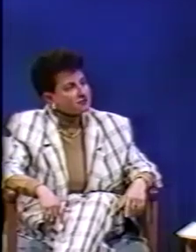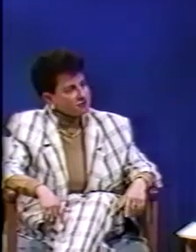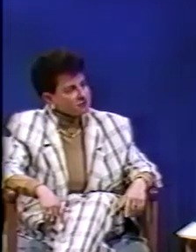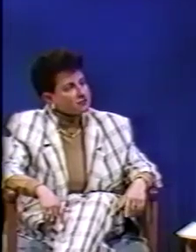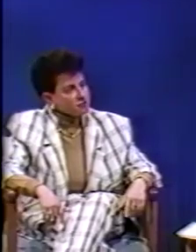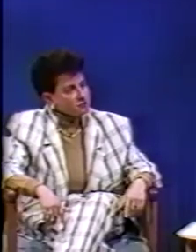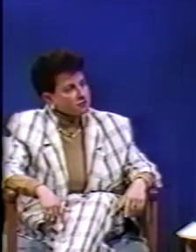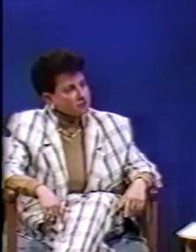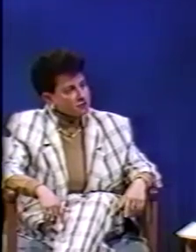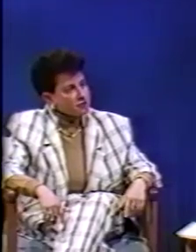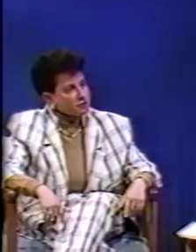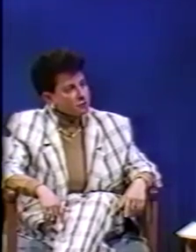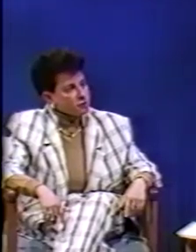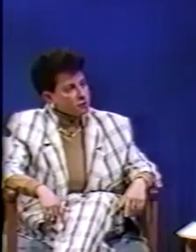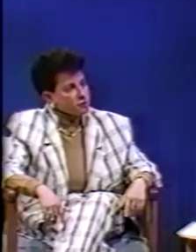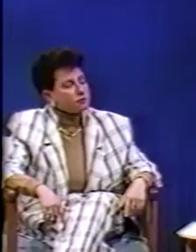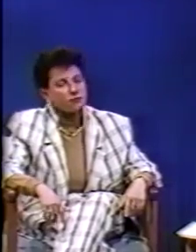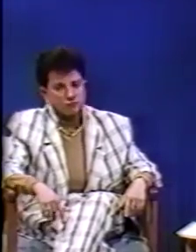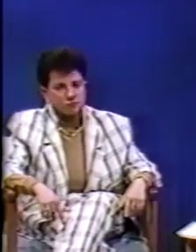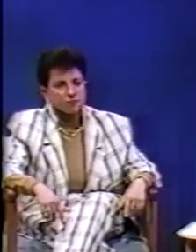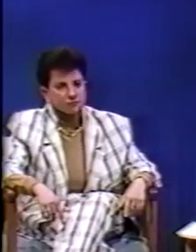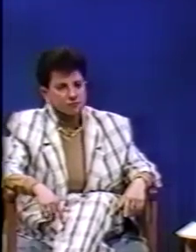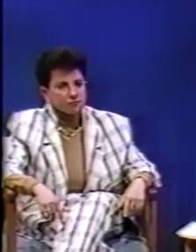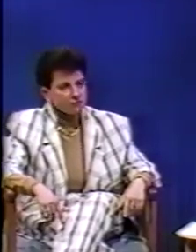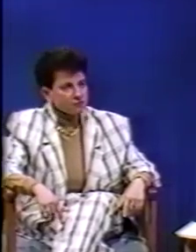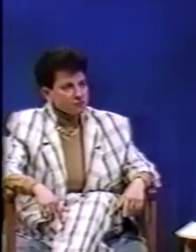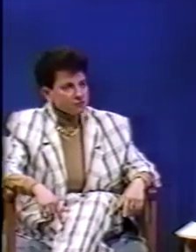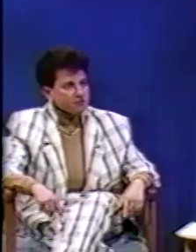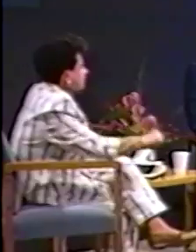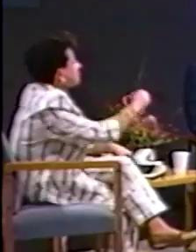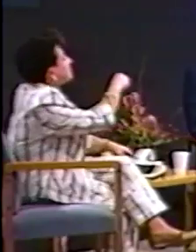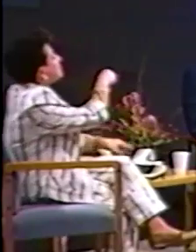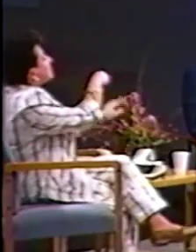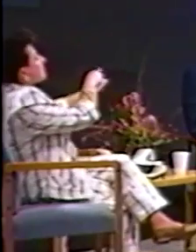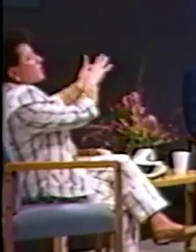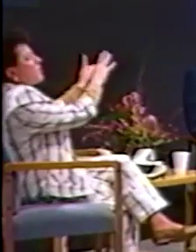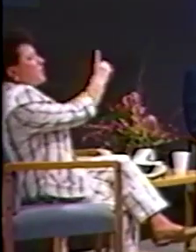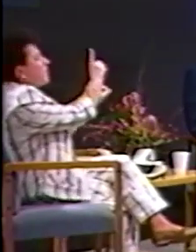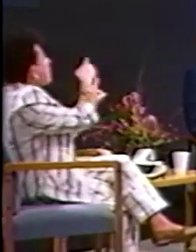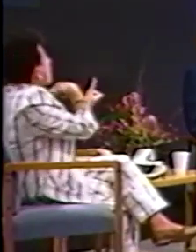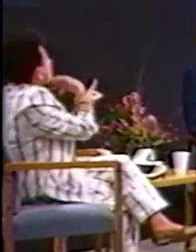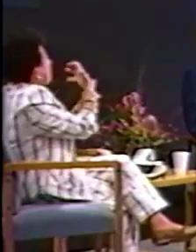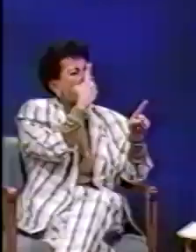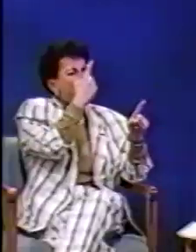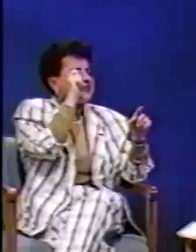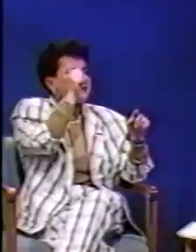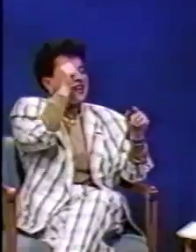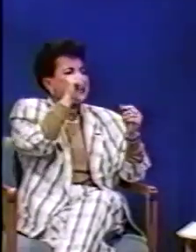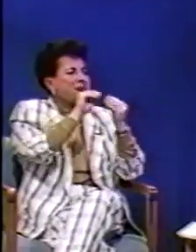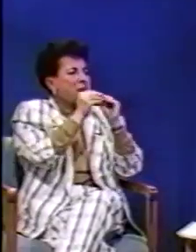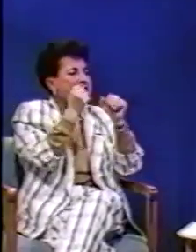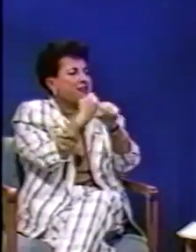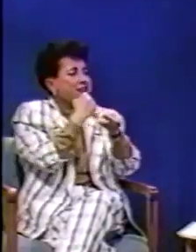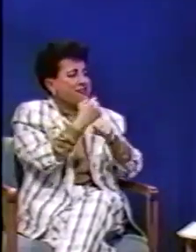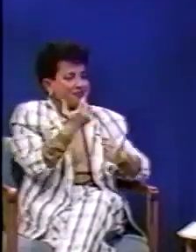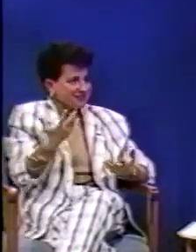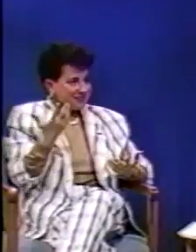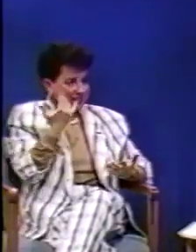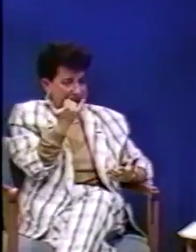it happens very quietly, and the usage of the telephone relay service isn't tied to that request for a rate increase.